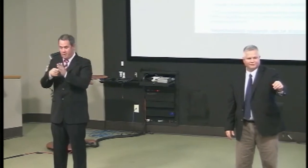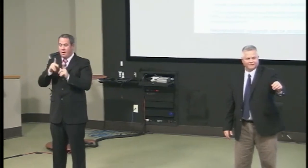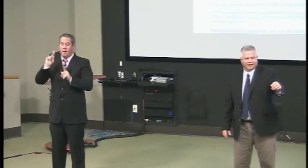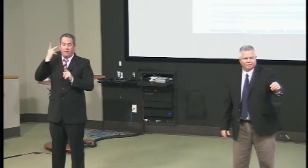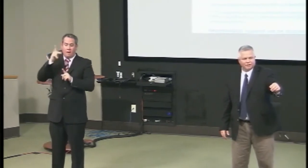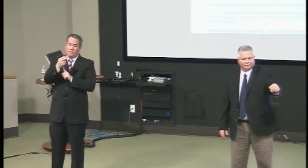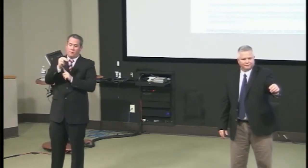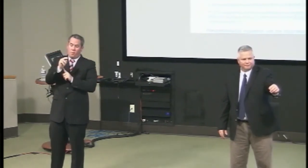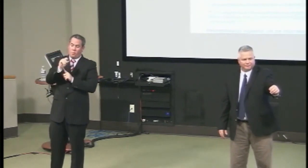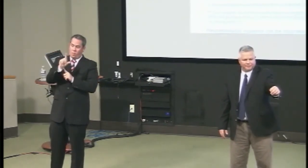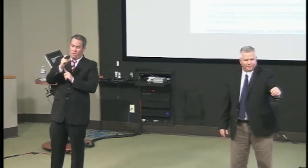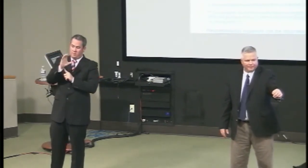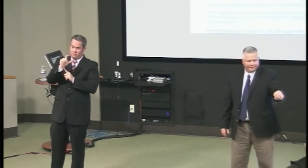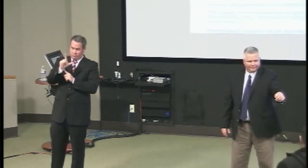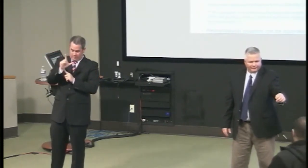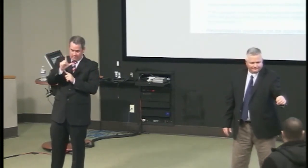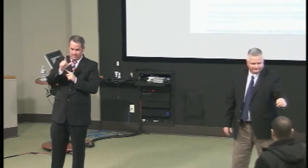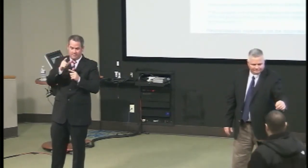I appreciate it.